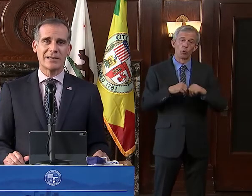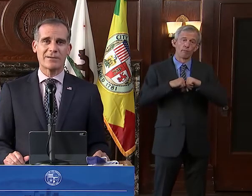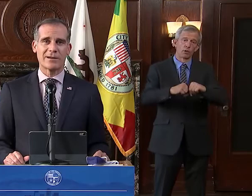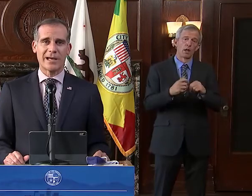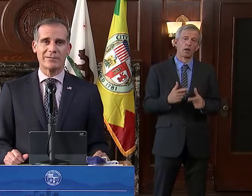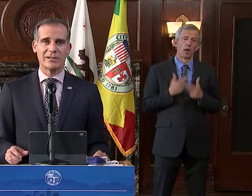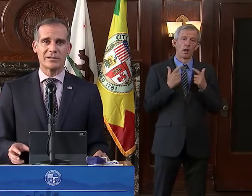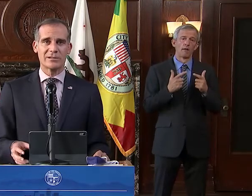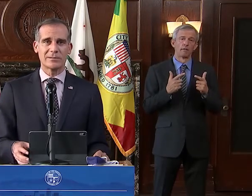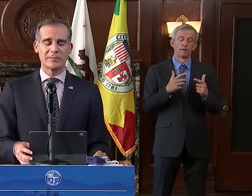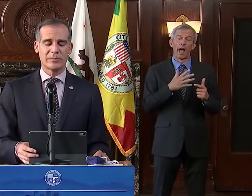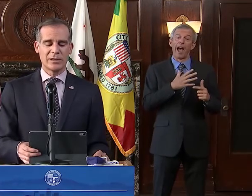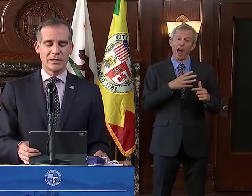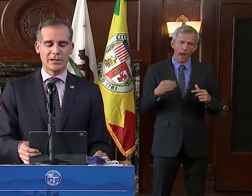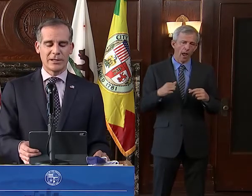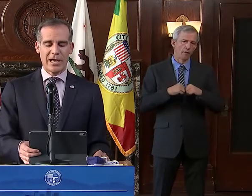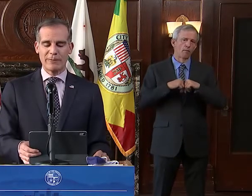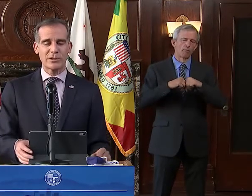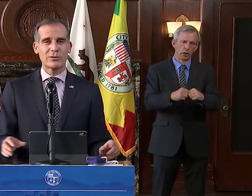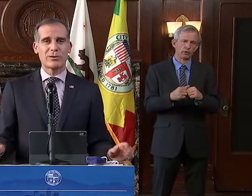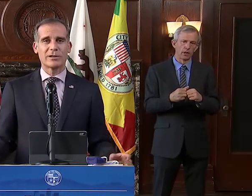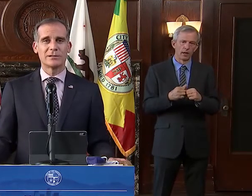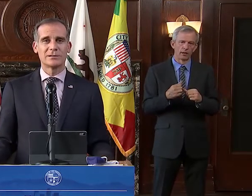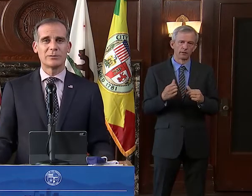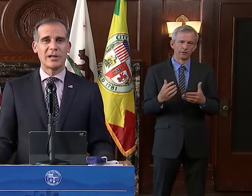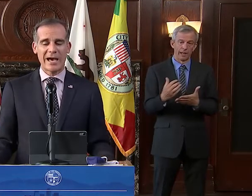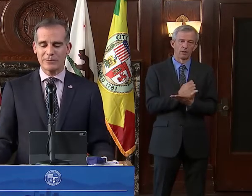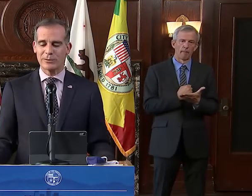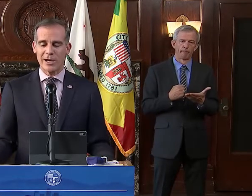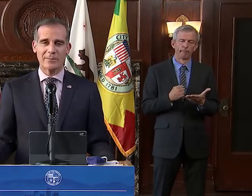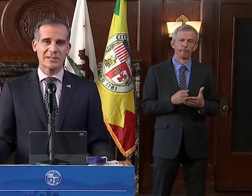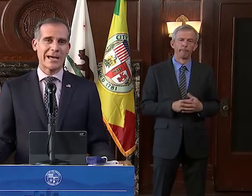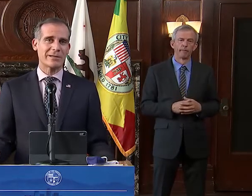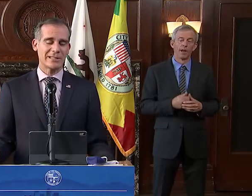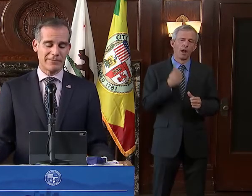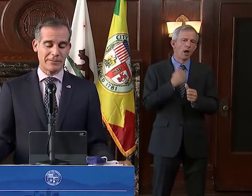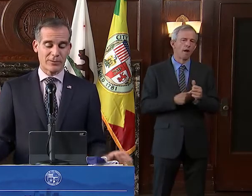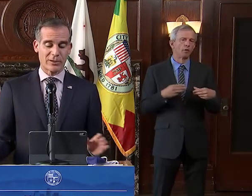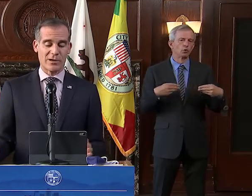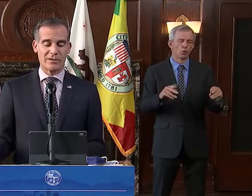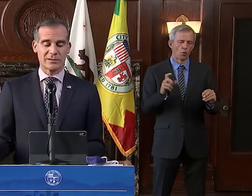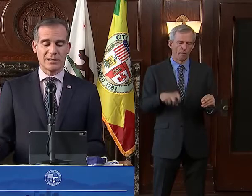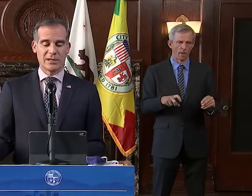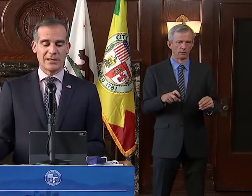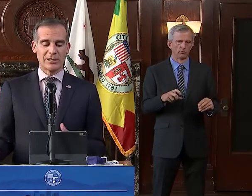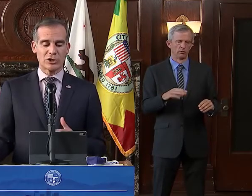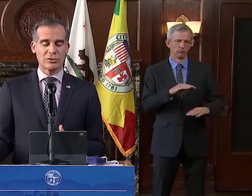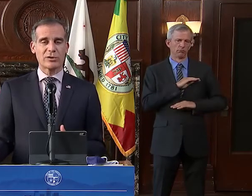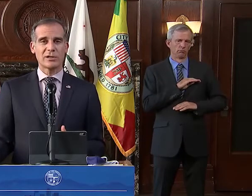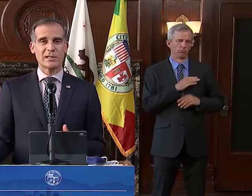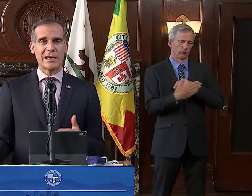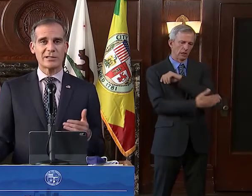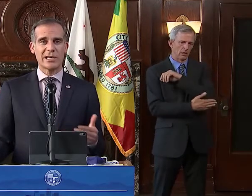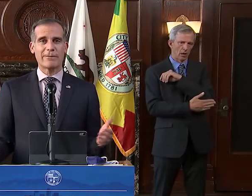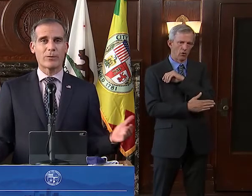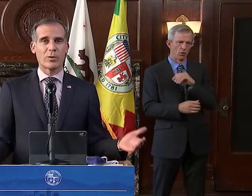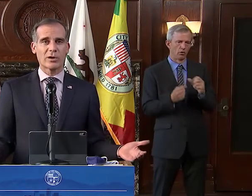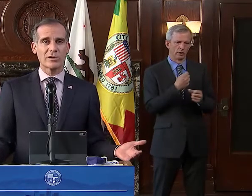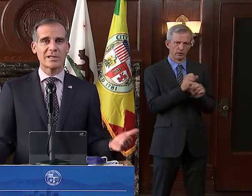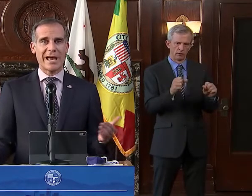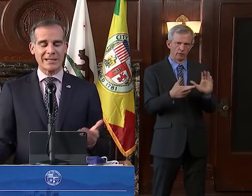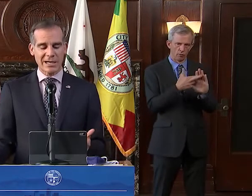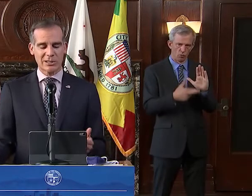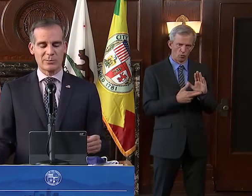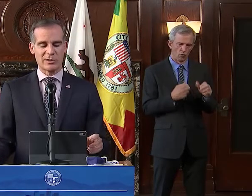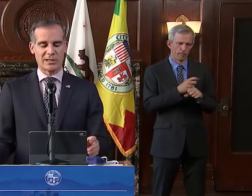and safeguard livelihoods. Every store will have to adopt county safety protocols that ensure that they are safe for